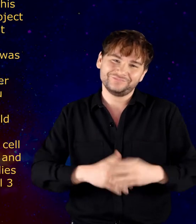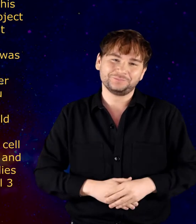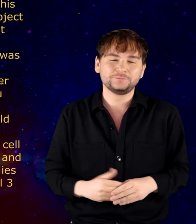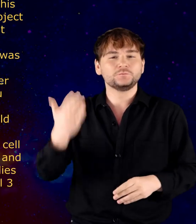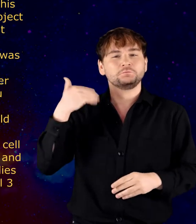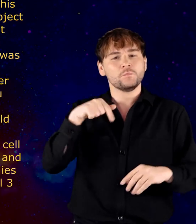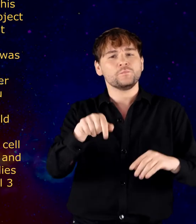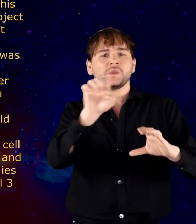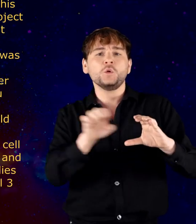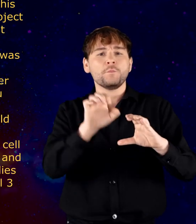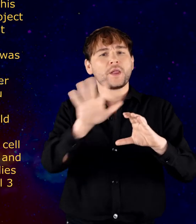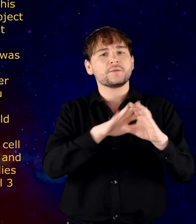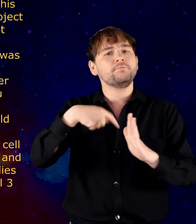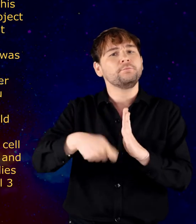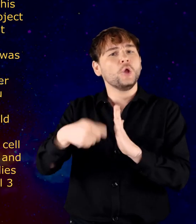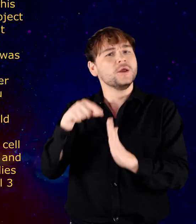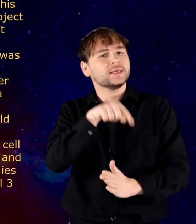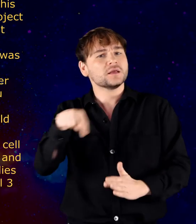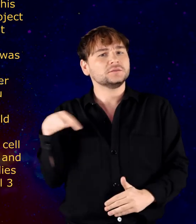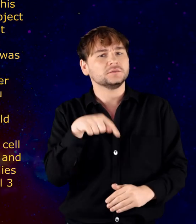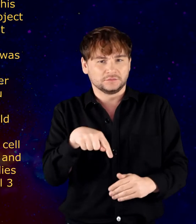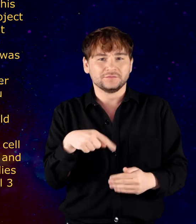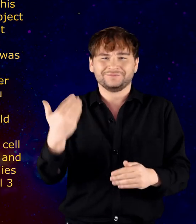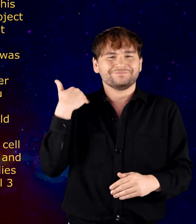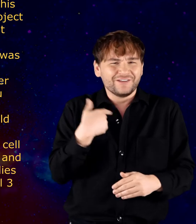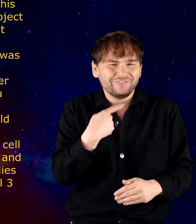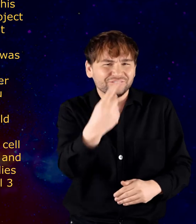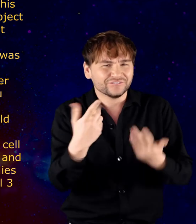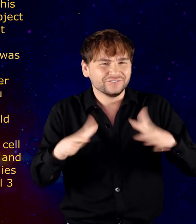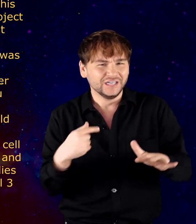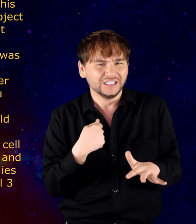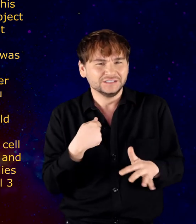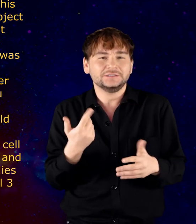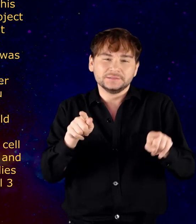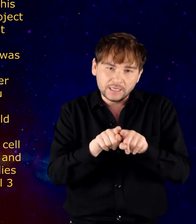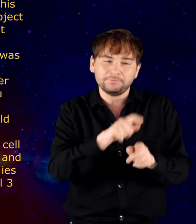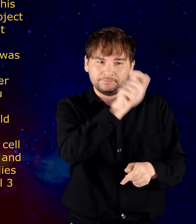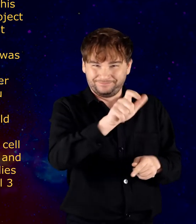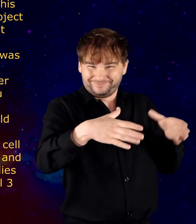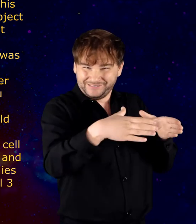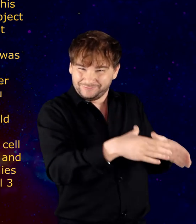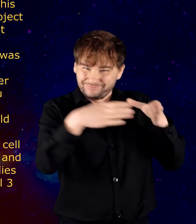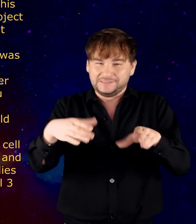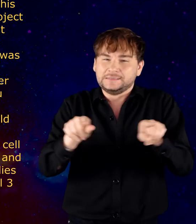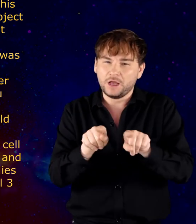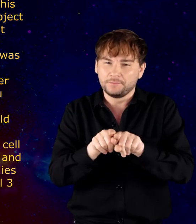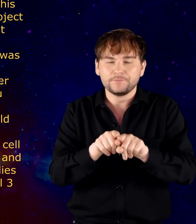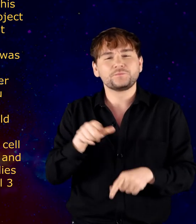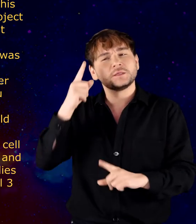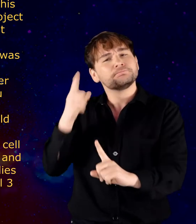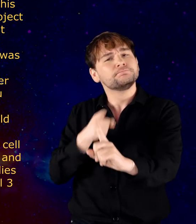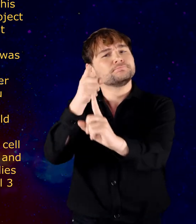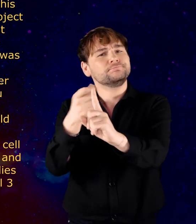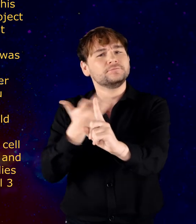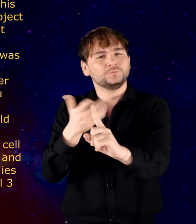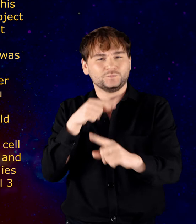we were part of a European project with the people I just mentioned.